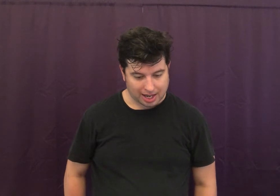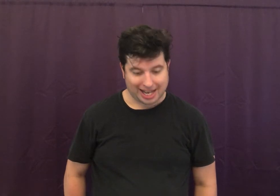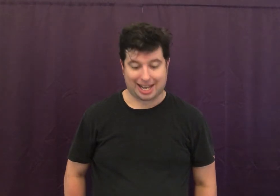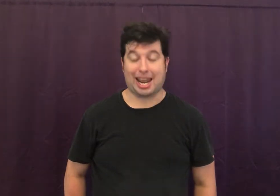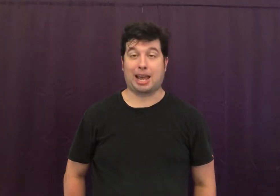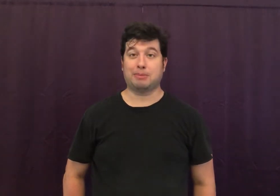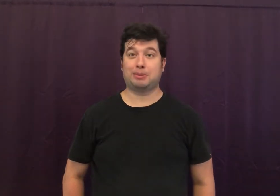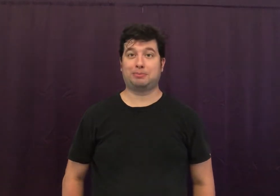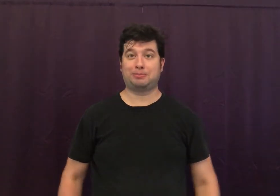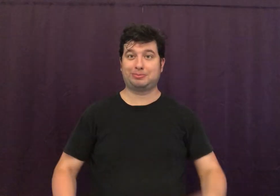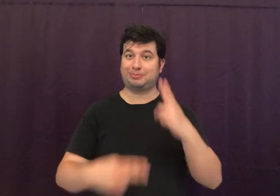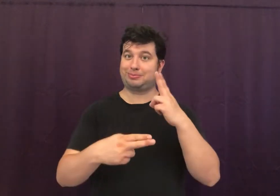Name.